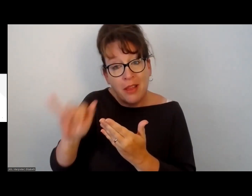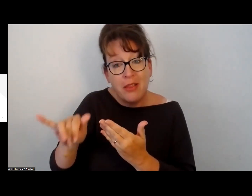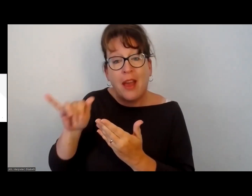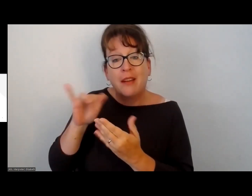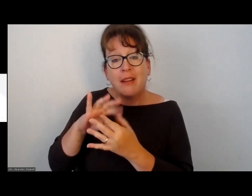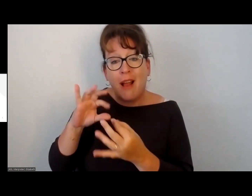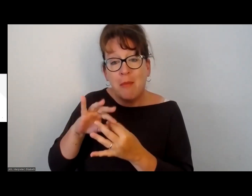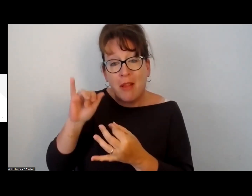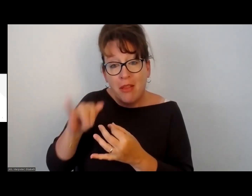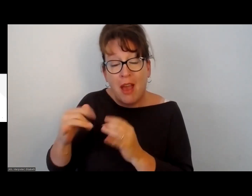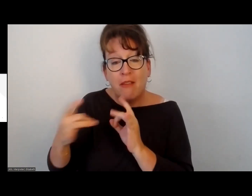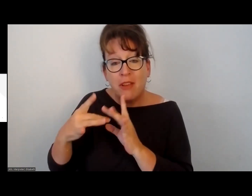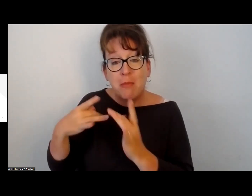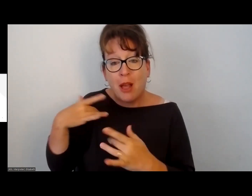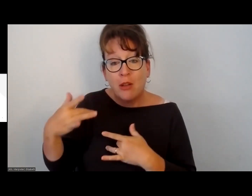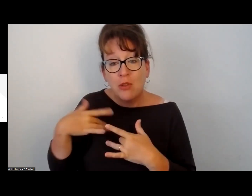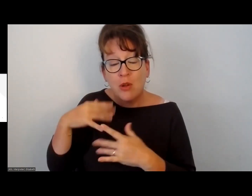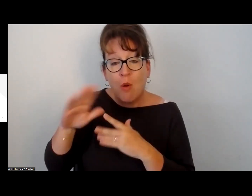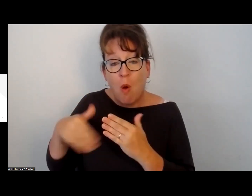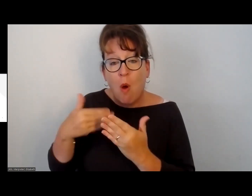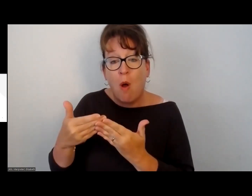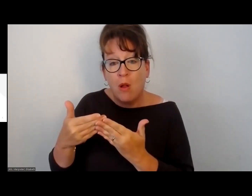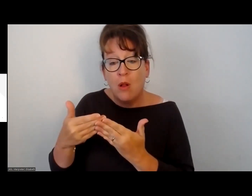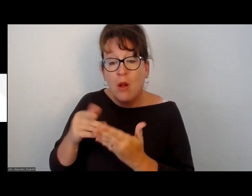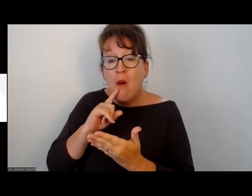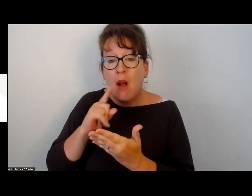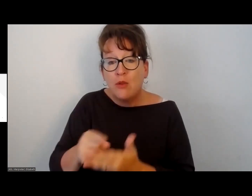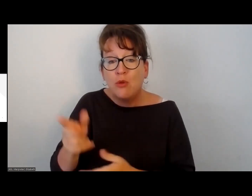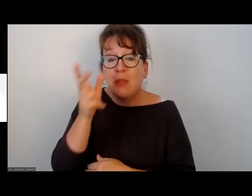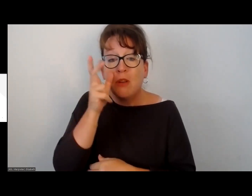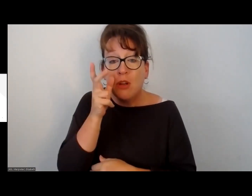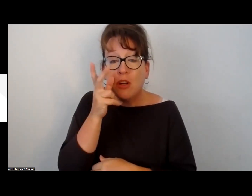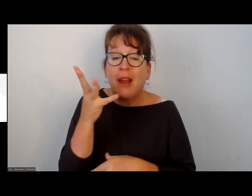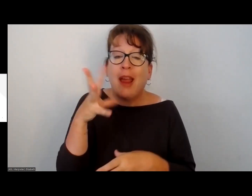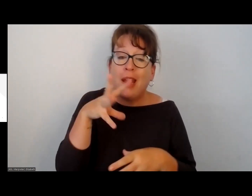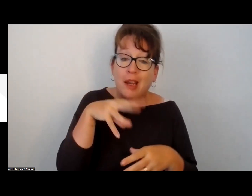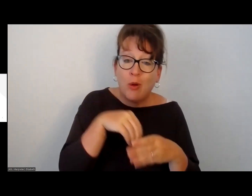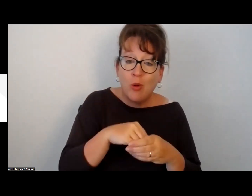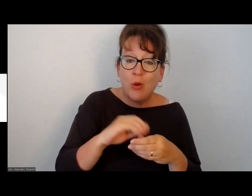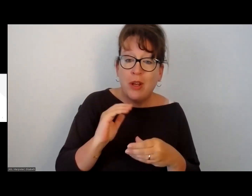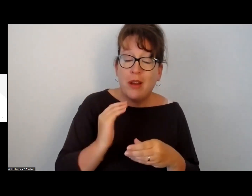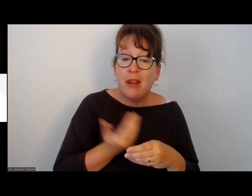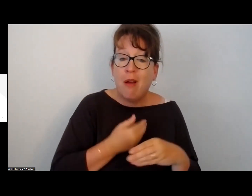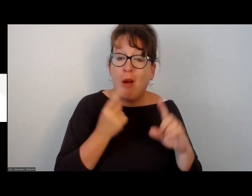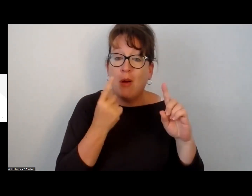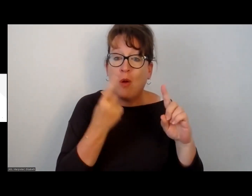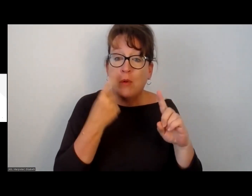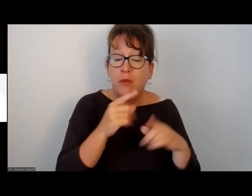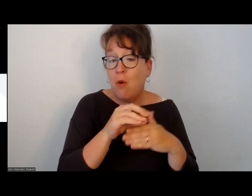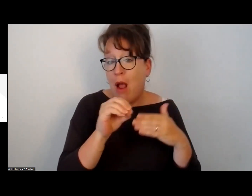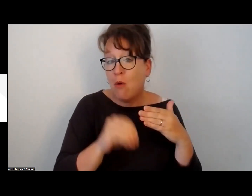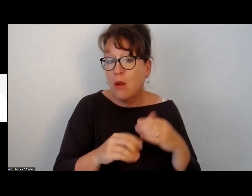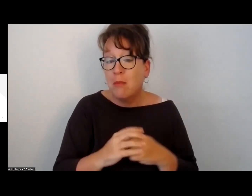comments or concerns are actually sort of, incorporated into what the outcome will be. And so